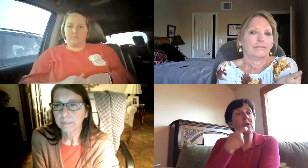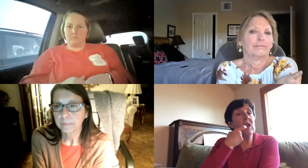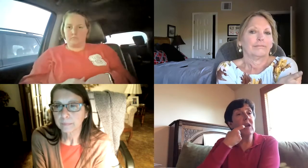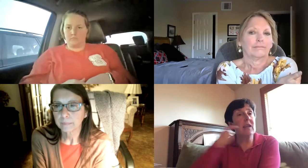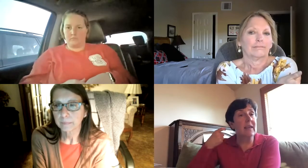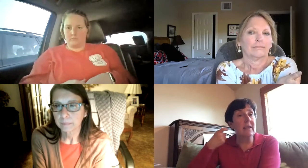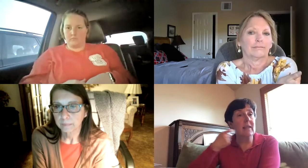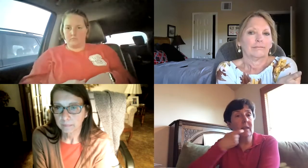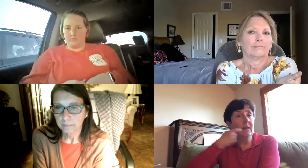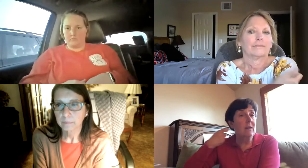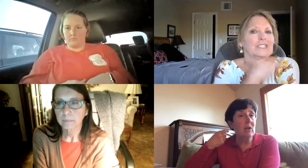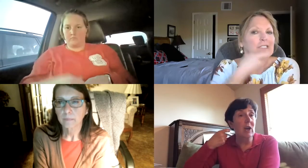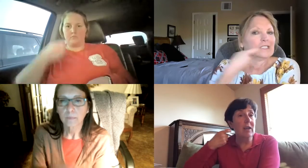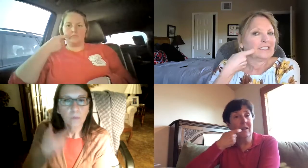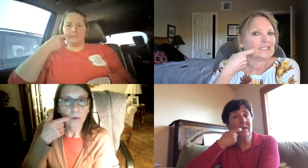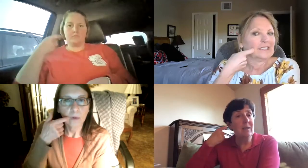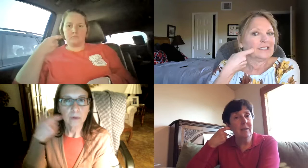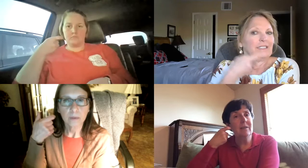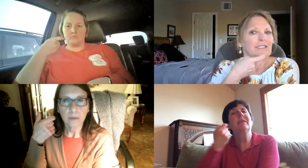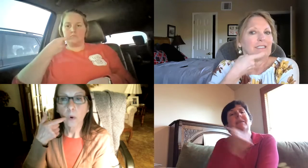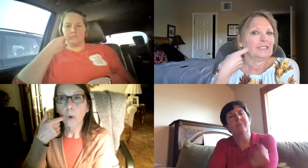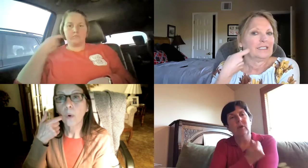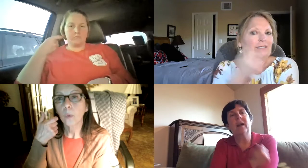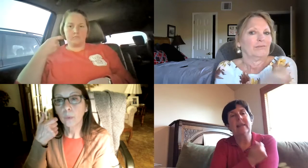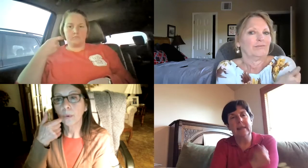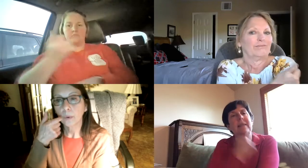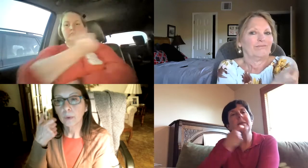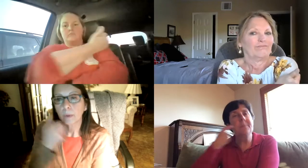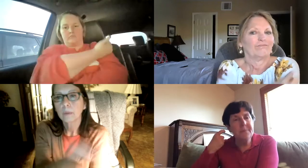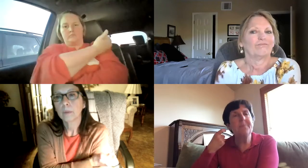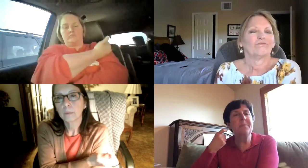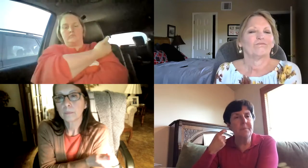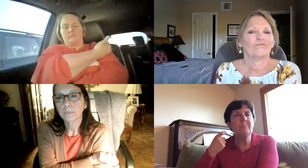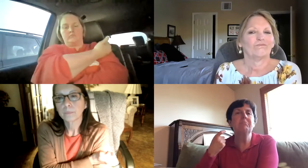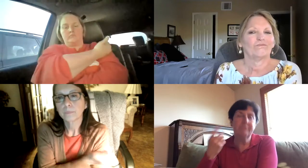So-and-so is addicted, hooked, drug addicted,